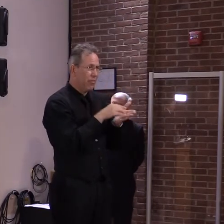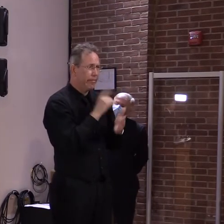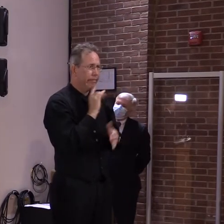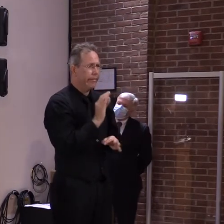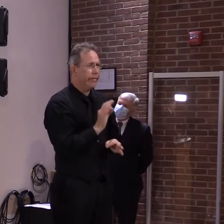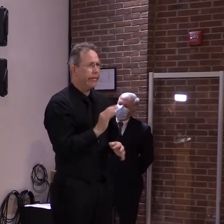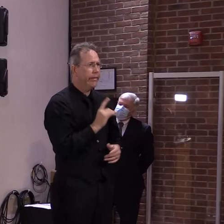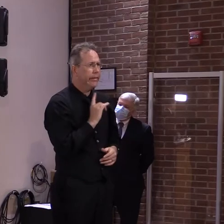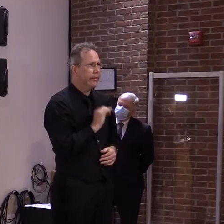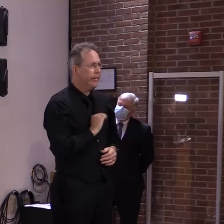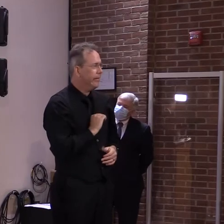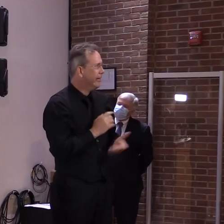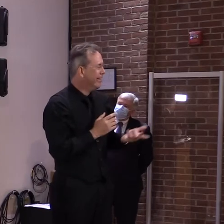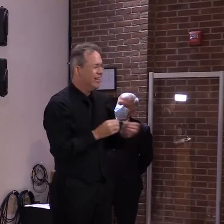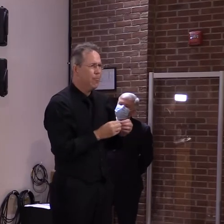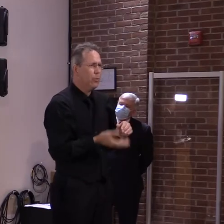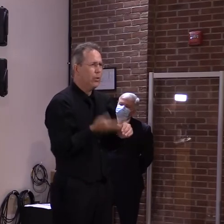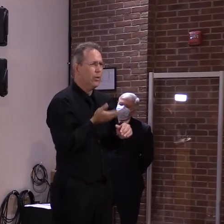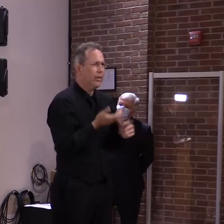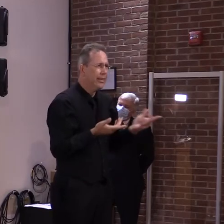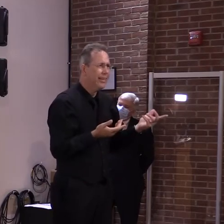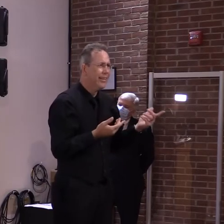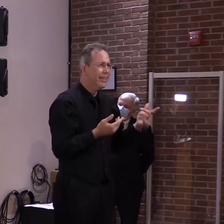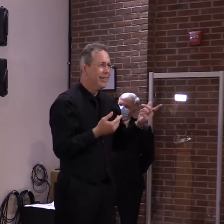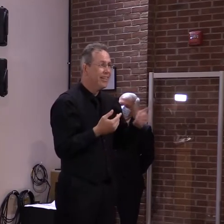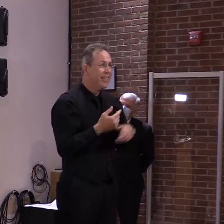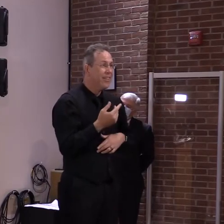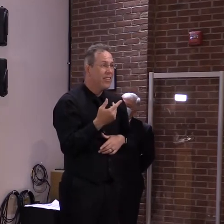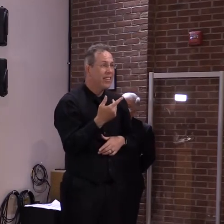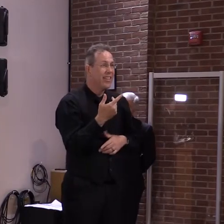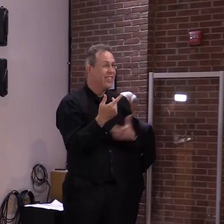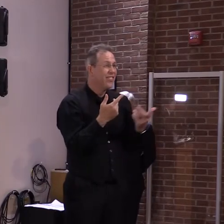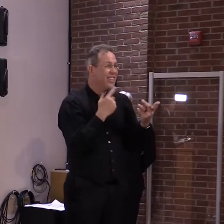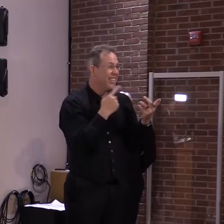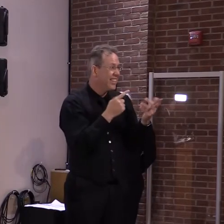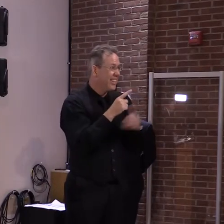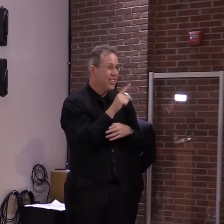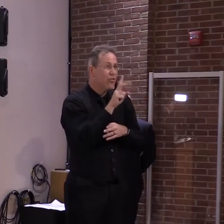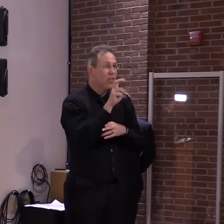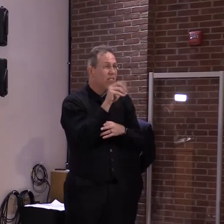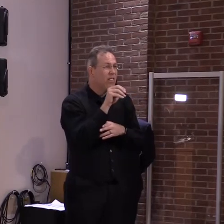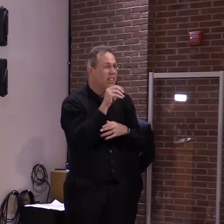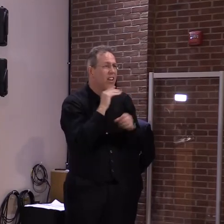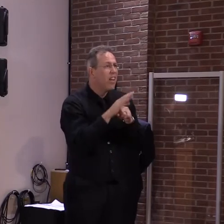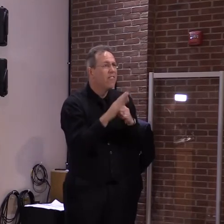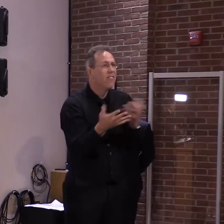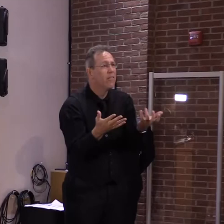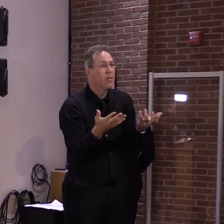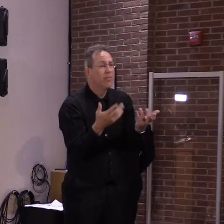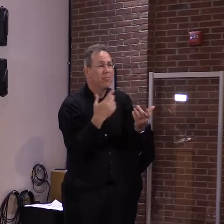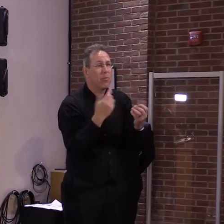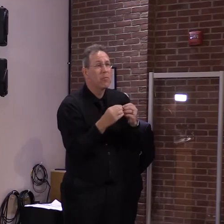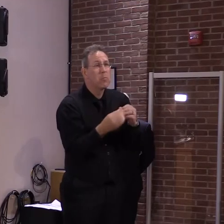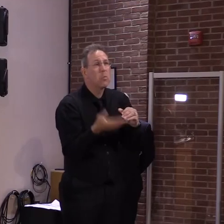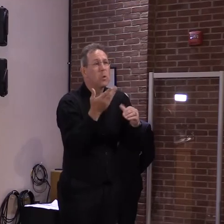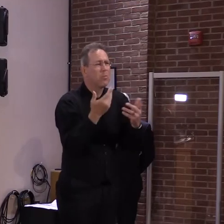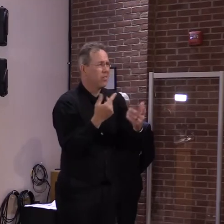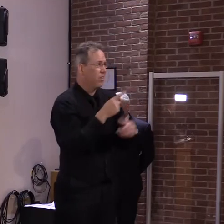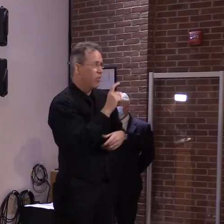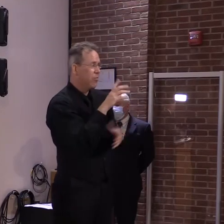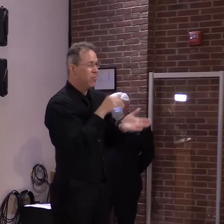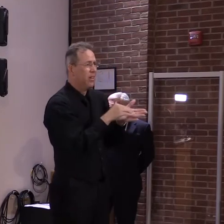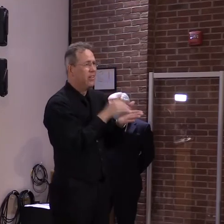million. We've got $250 million. I'm not even sure $250 million will cover it. So I think that it's